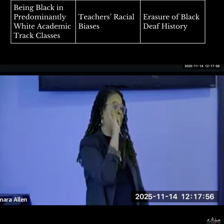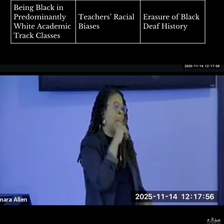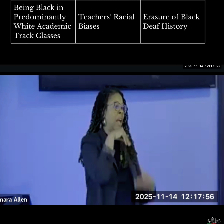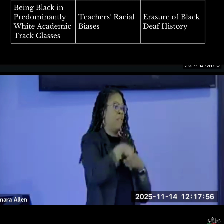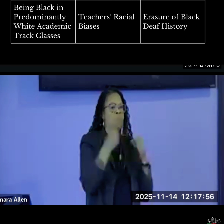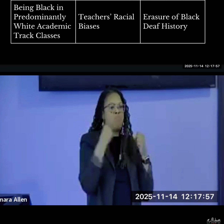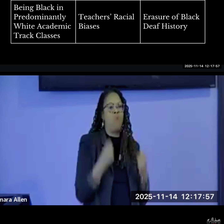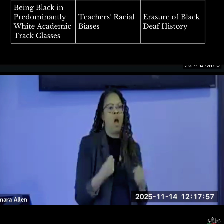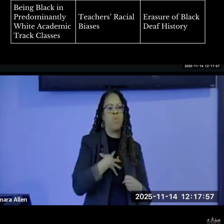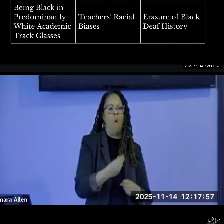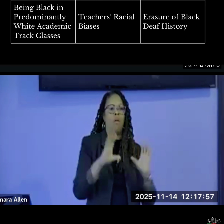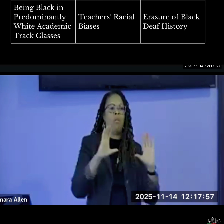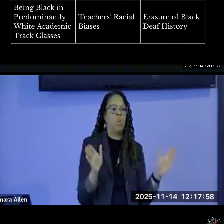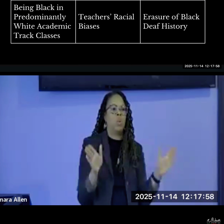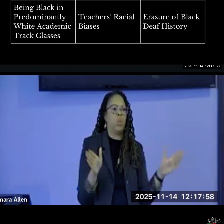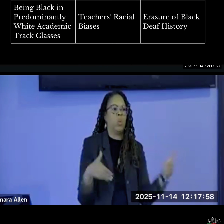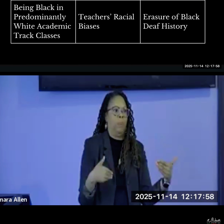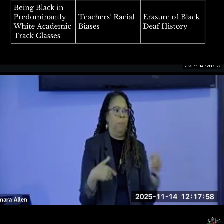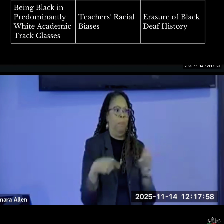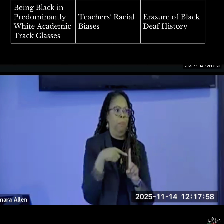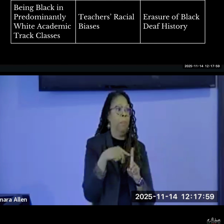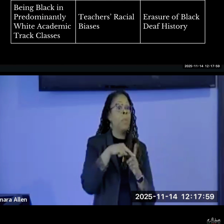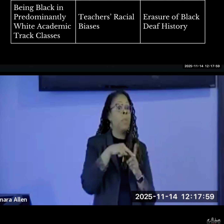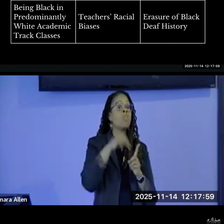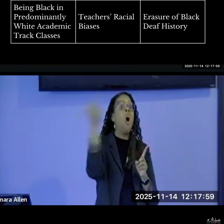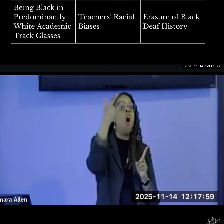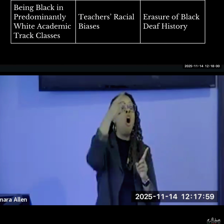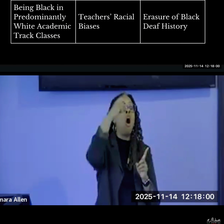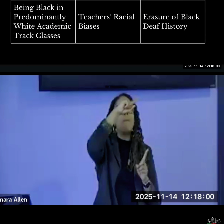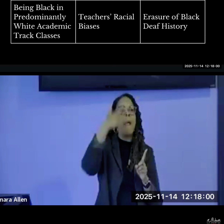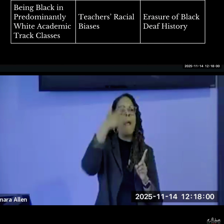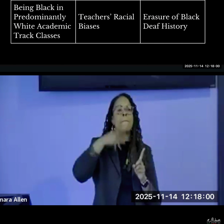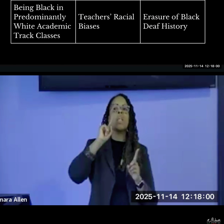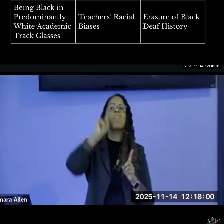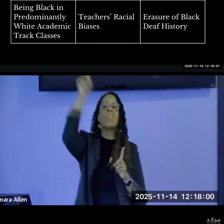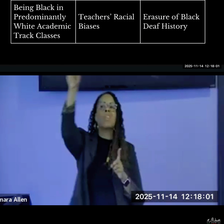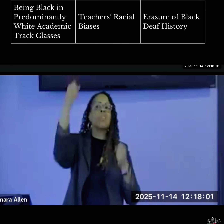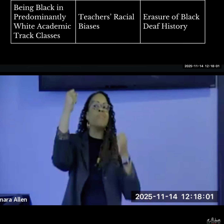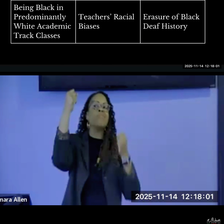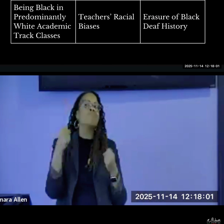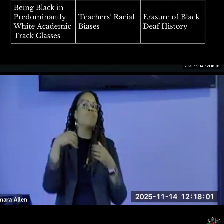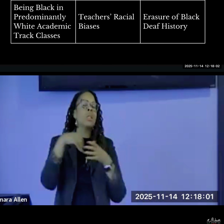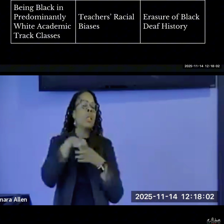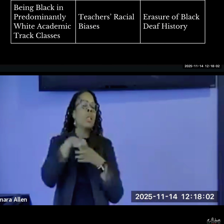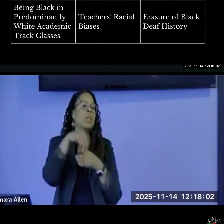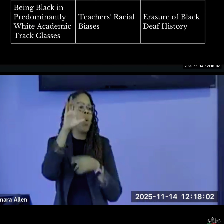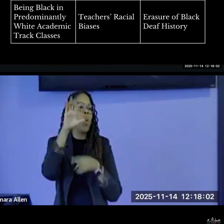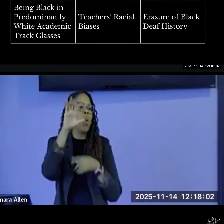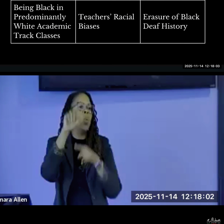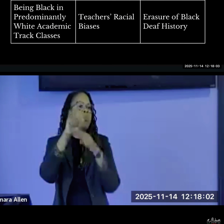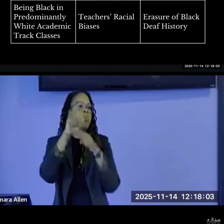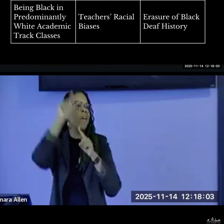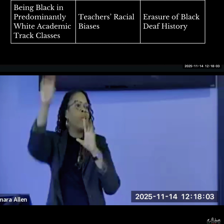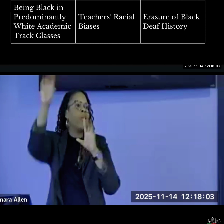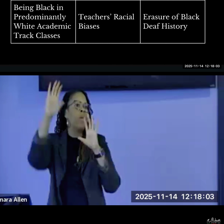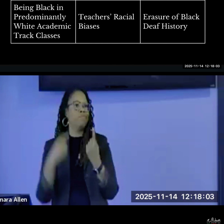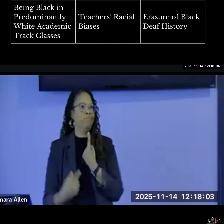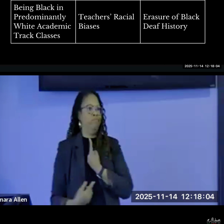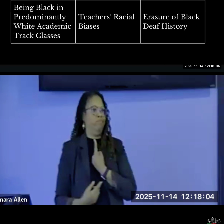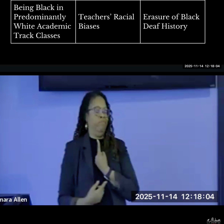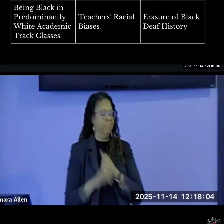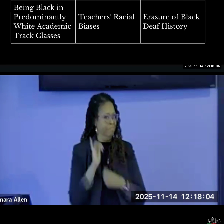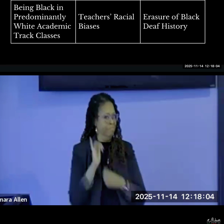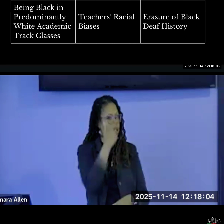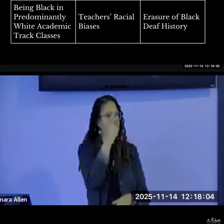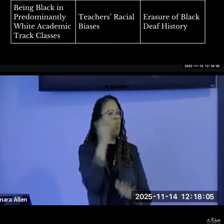felt singled out. They felt that they were Black in a predominantly white academic setting. And they